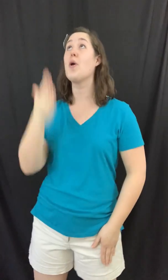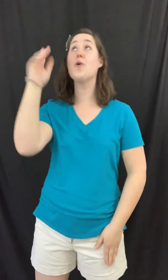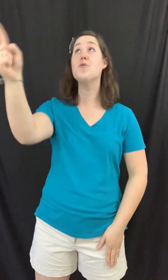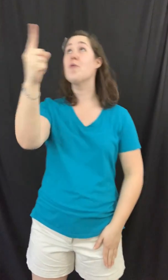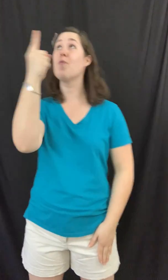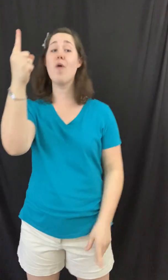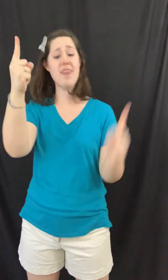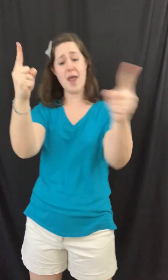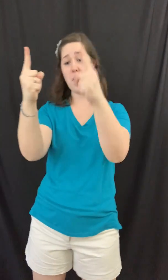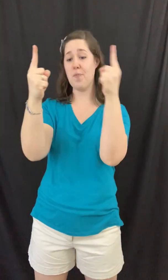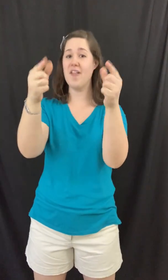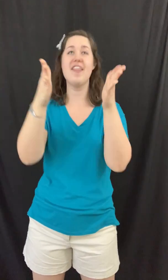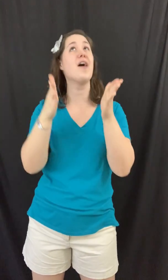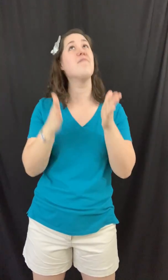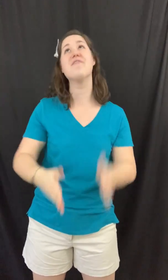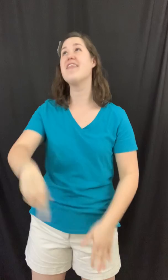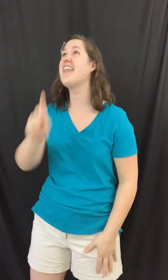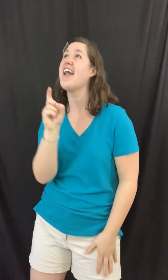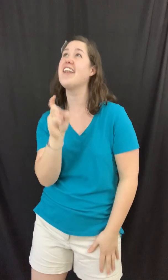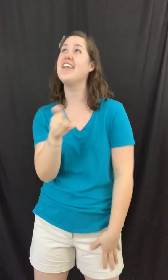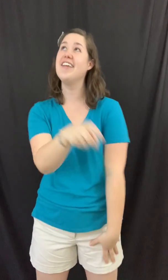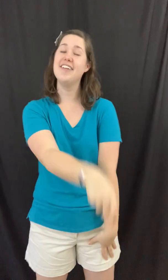You're the one that I want I want that I want